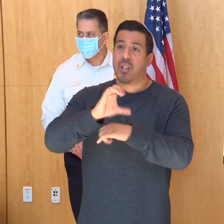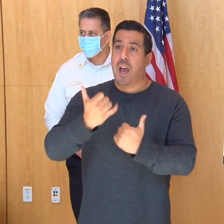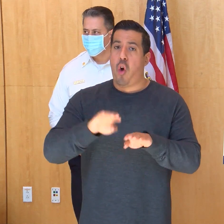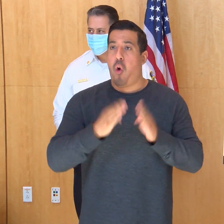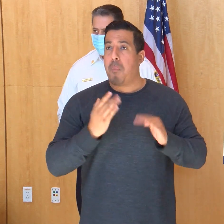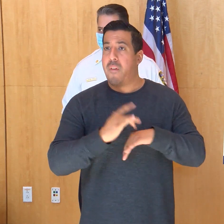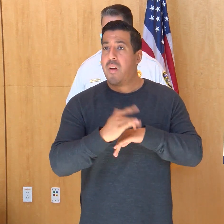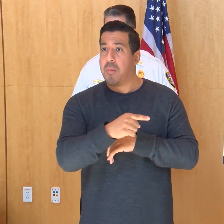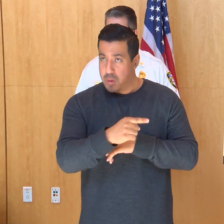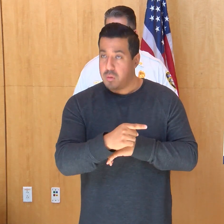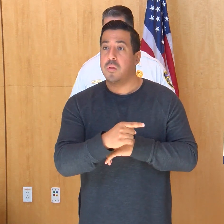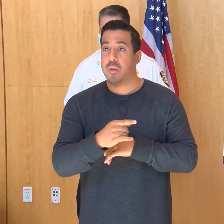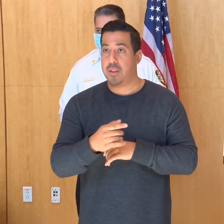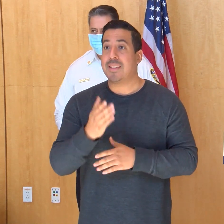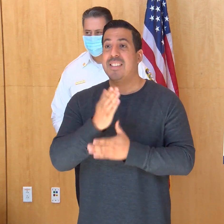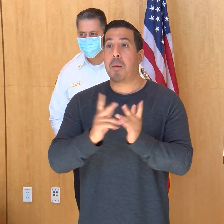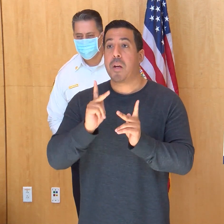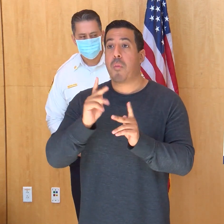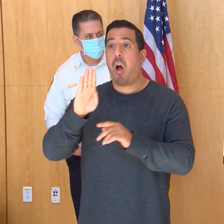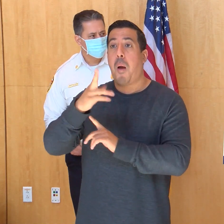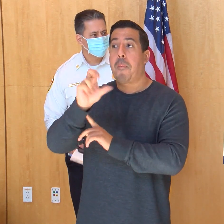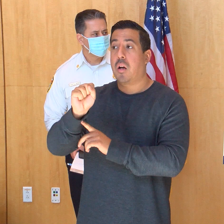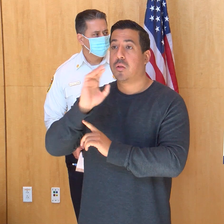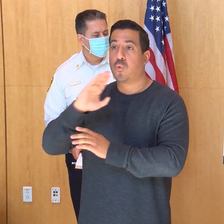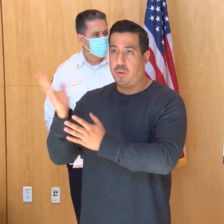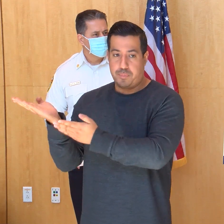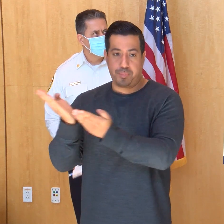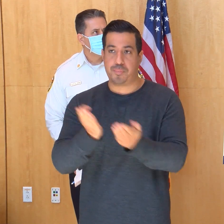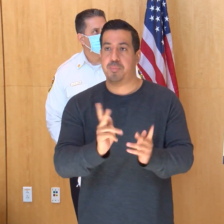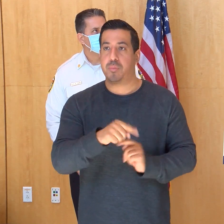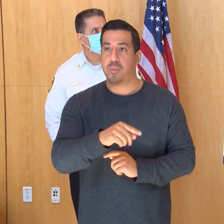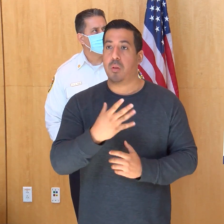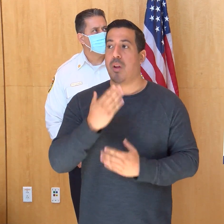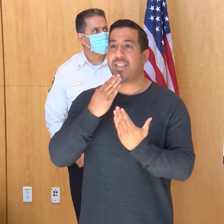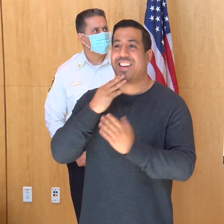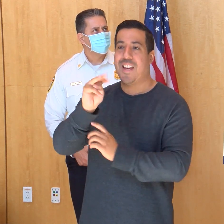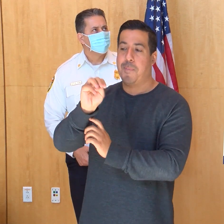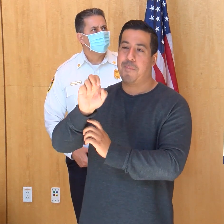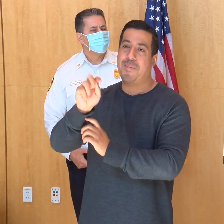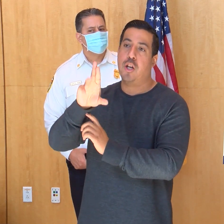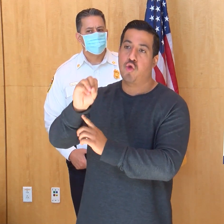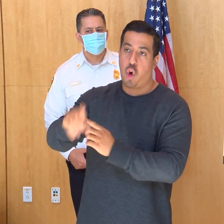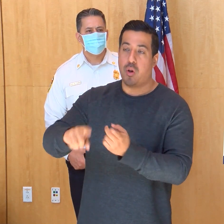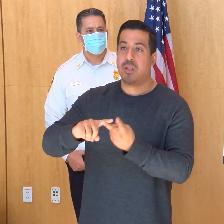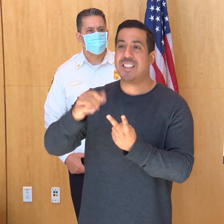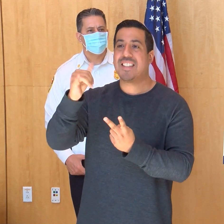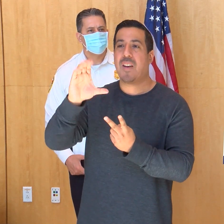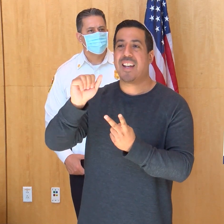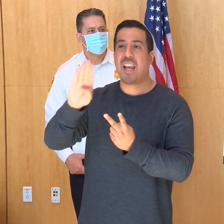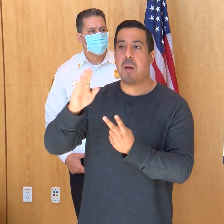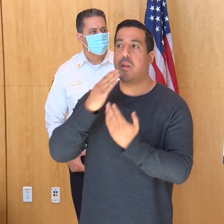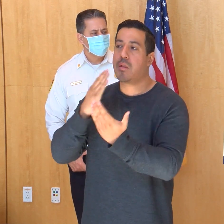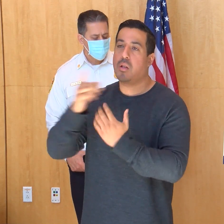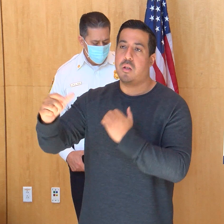and in some cases we are transporting people by bus, and I want to thank Metro and Yellow Cab and others for